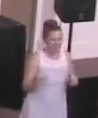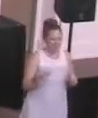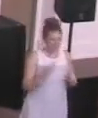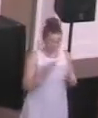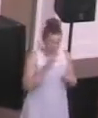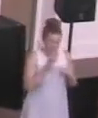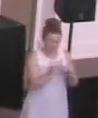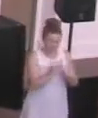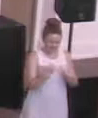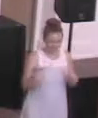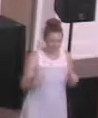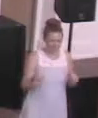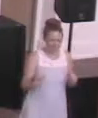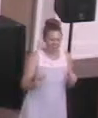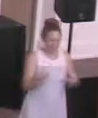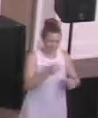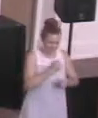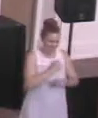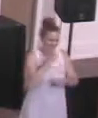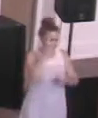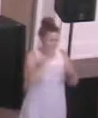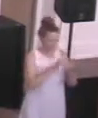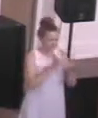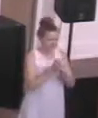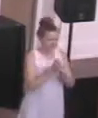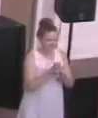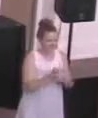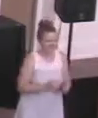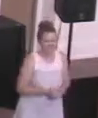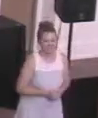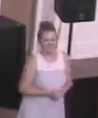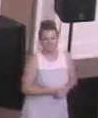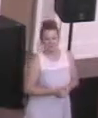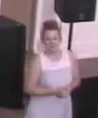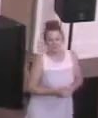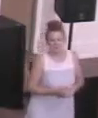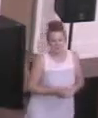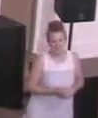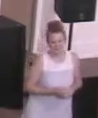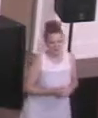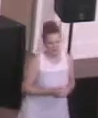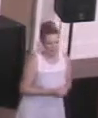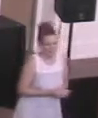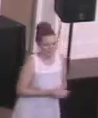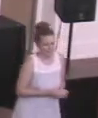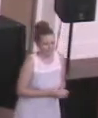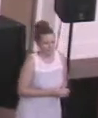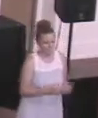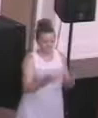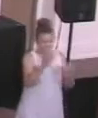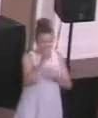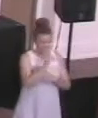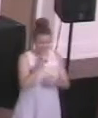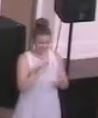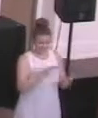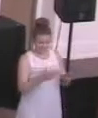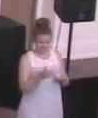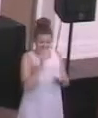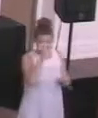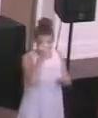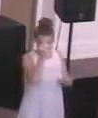one. Woo, I love you, Jesus. Amen. God's not dead. He is alive.